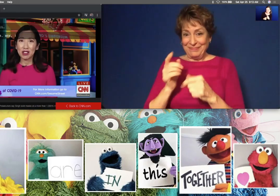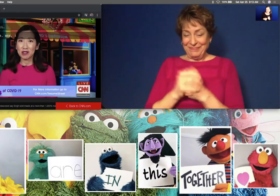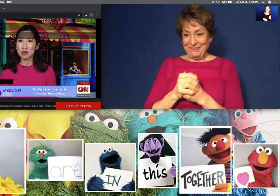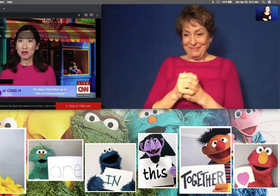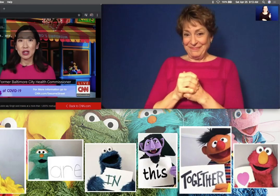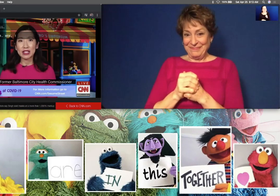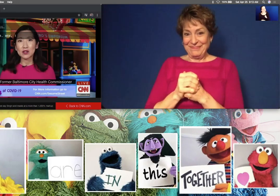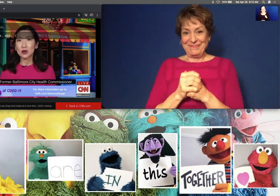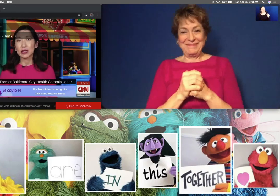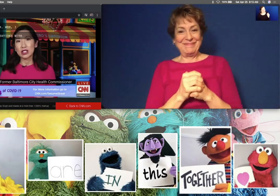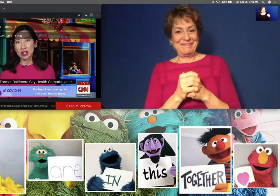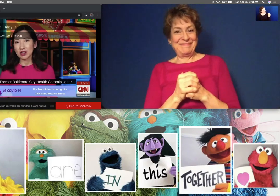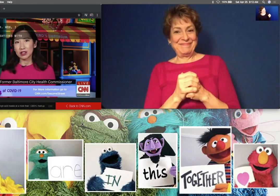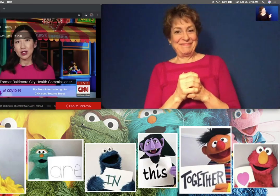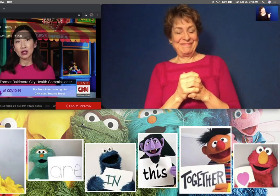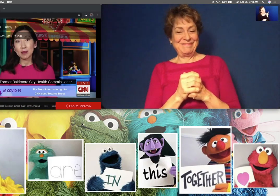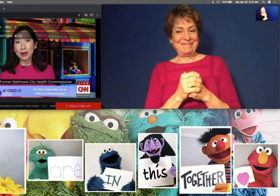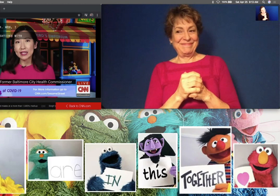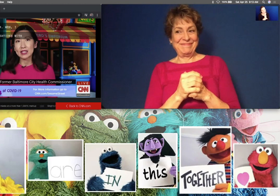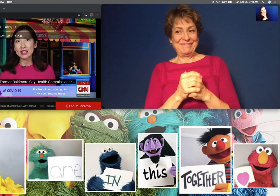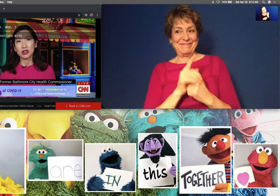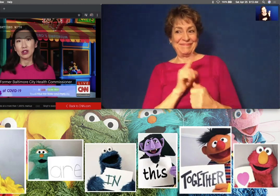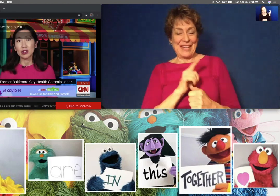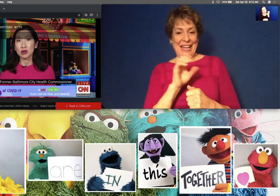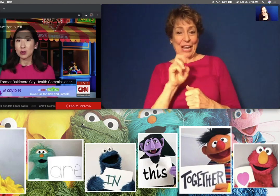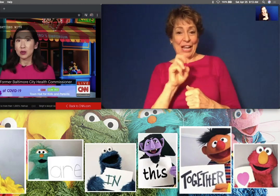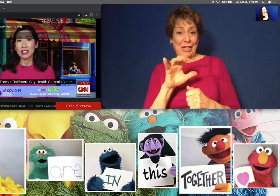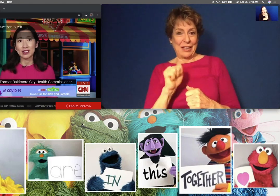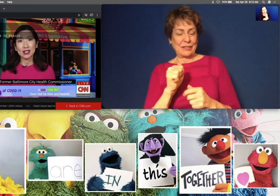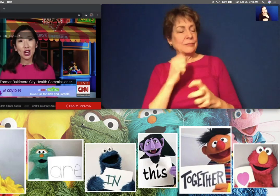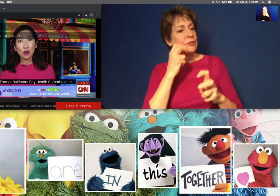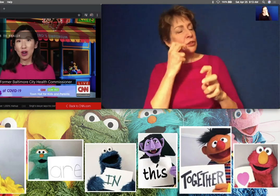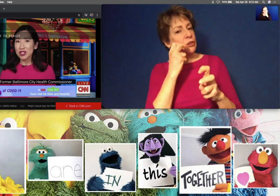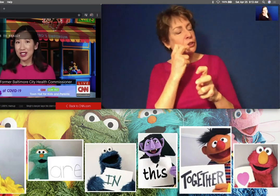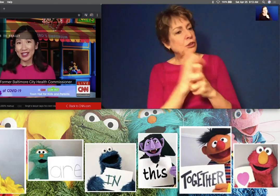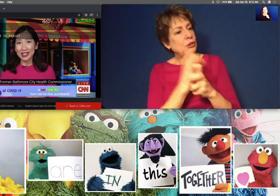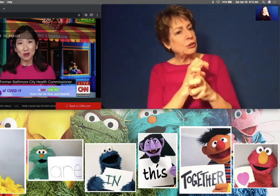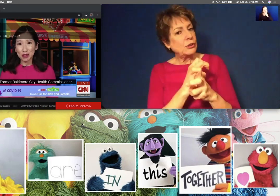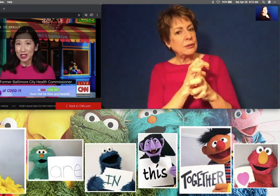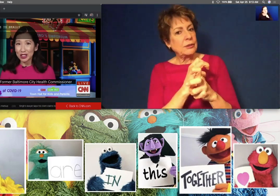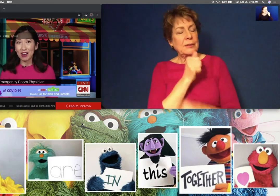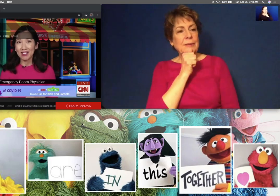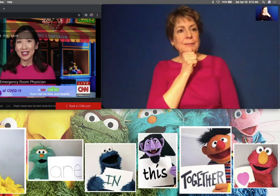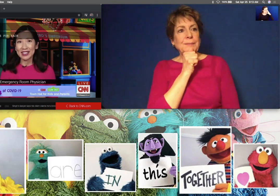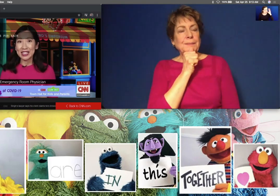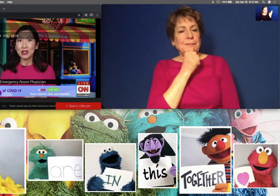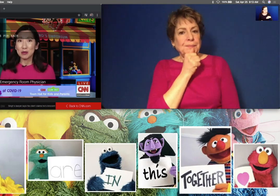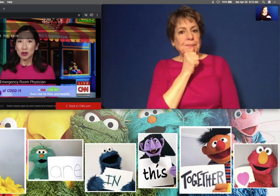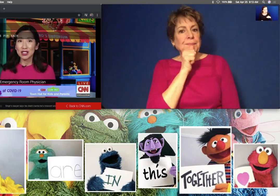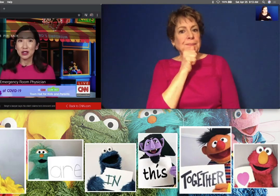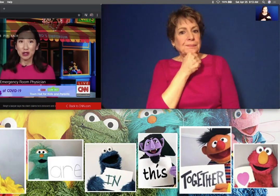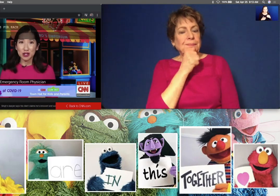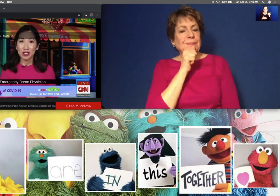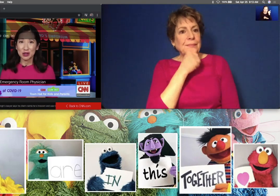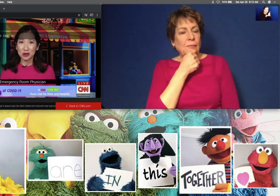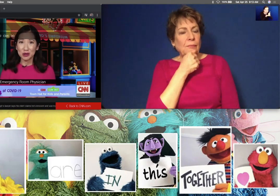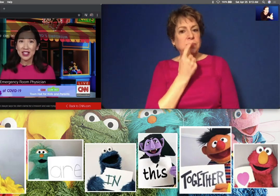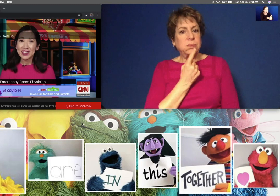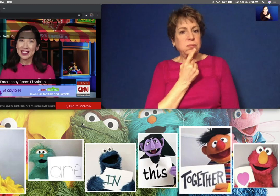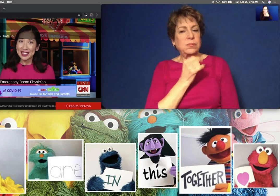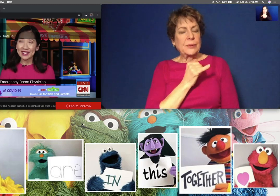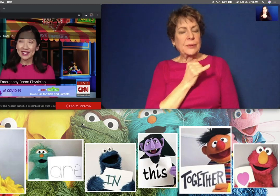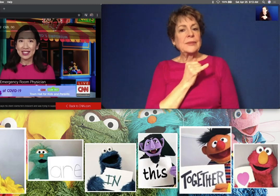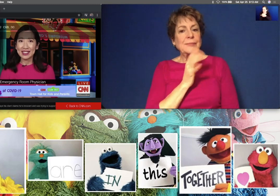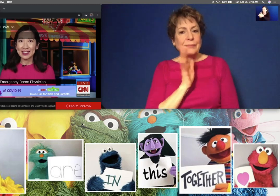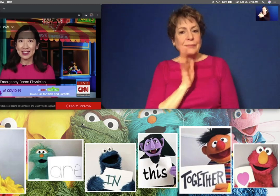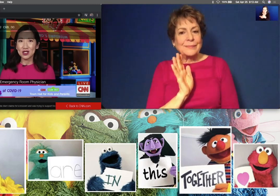That's right, and it is really hard, but we are doing this for each other. So the best thing that you can do, 3 things: wash